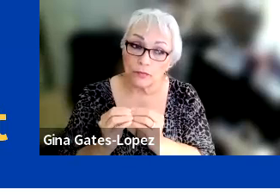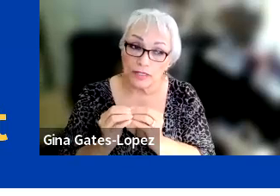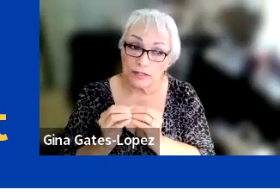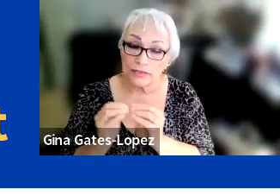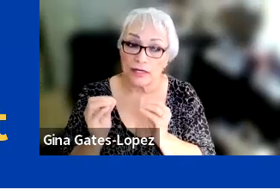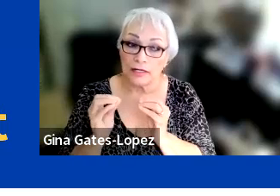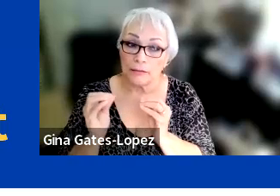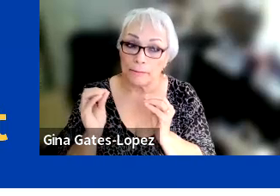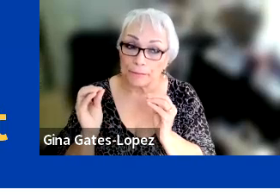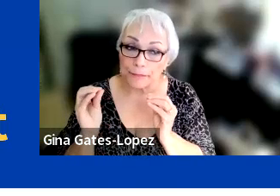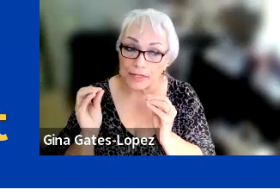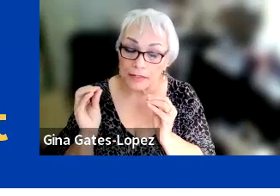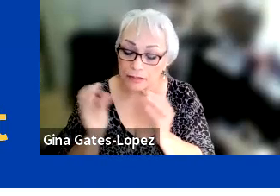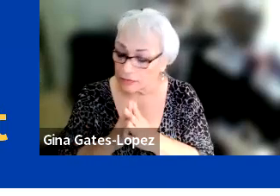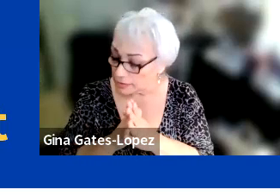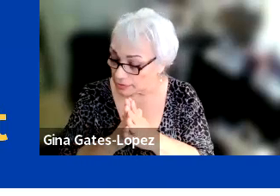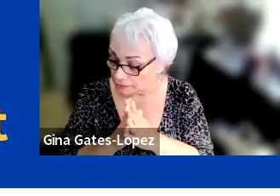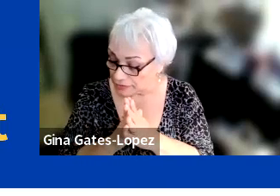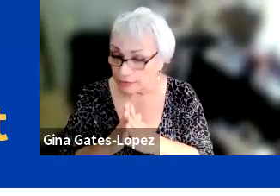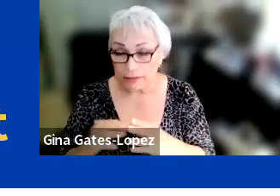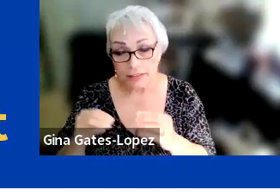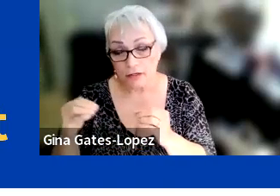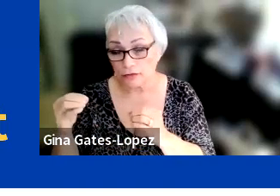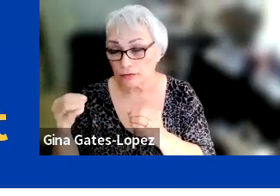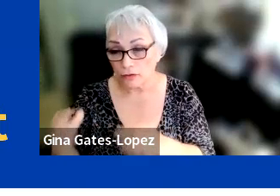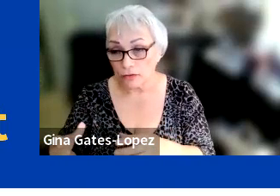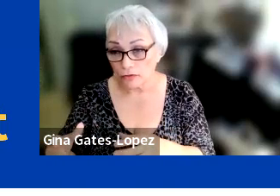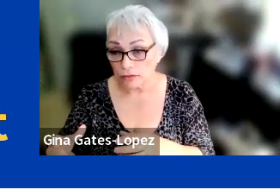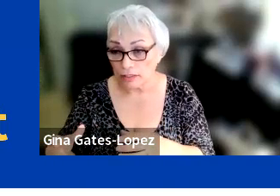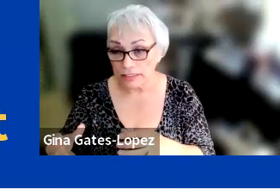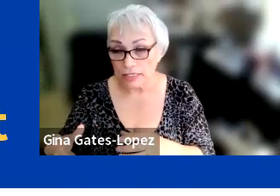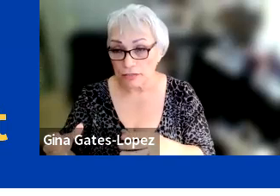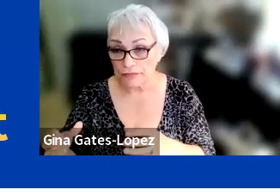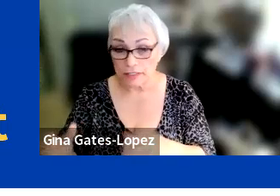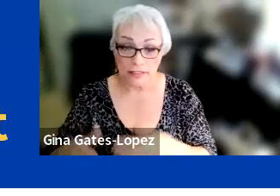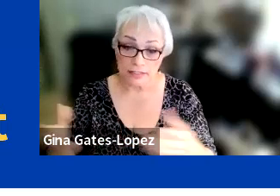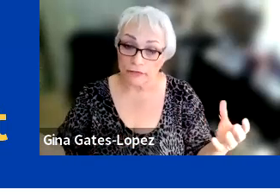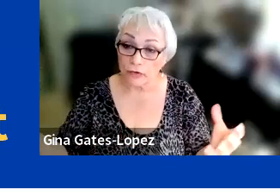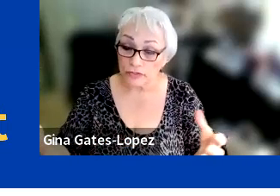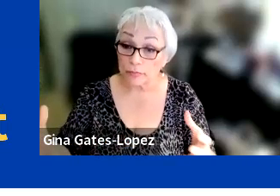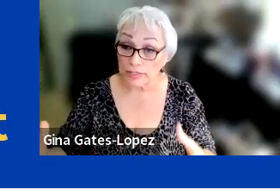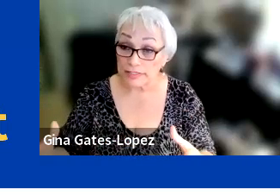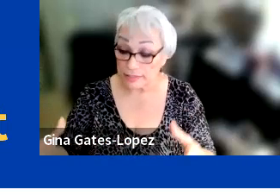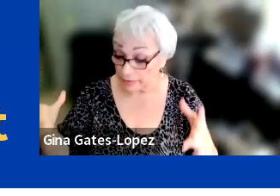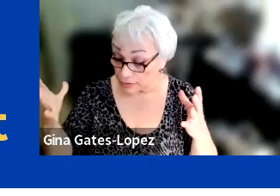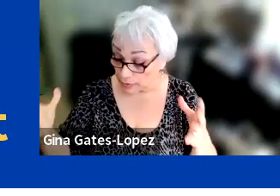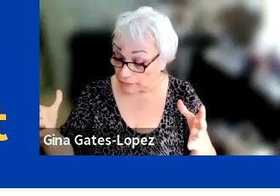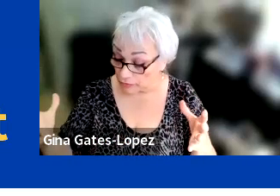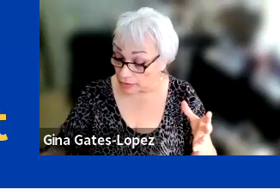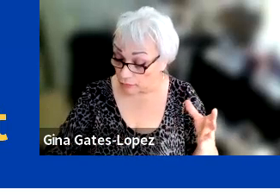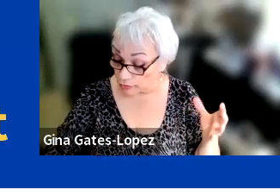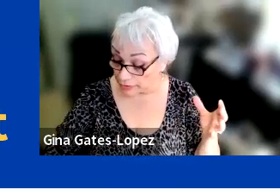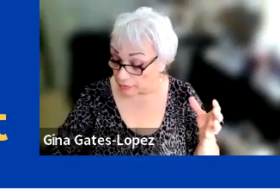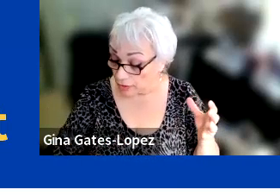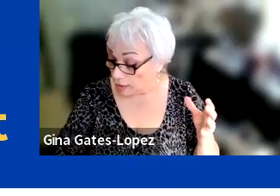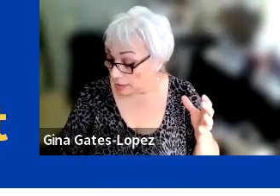better with these facilities, our local detention facilities, and of course our prisons, because we have a